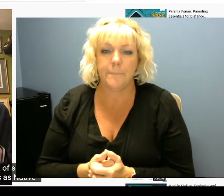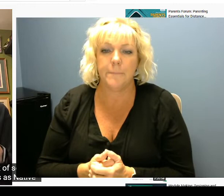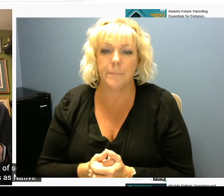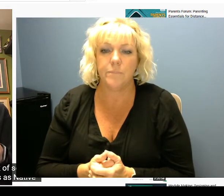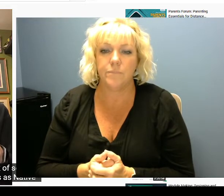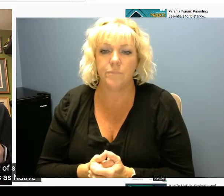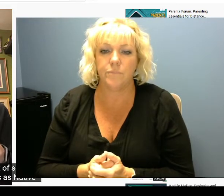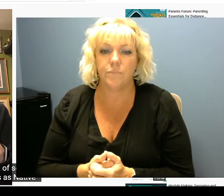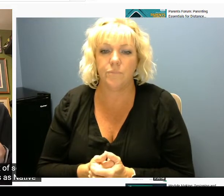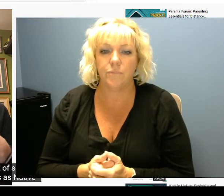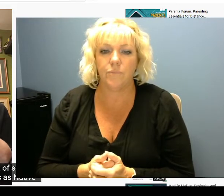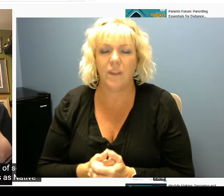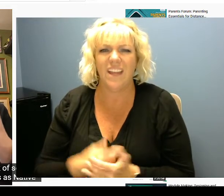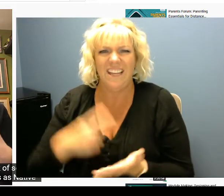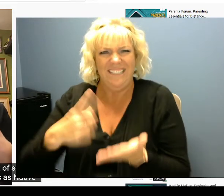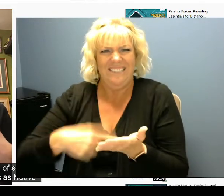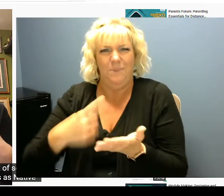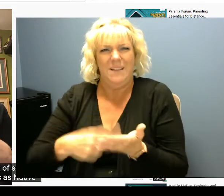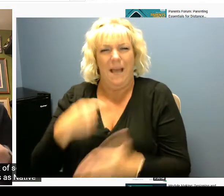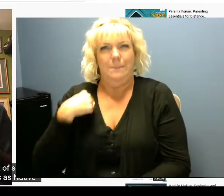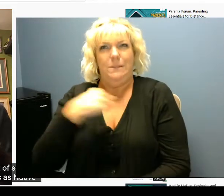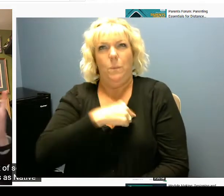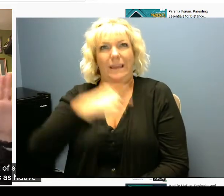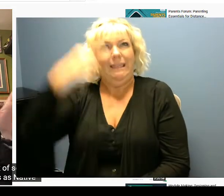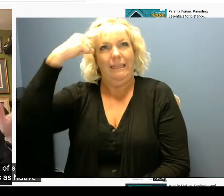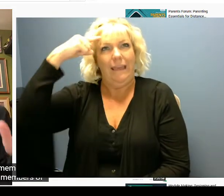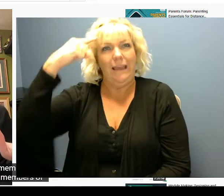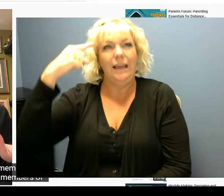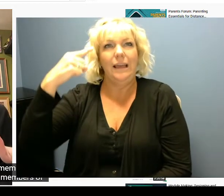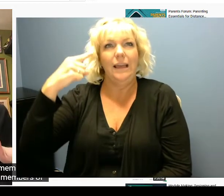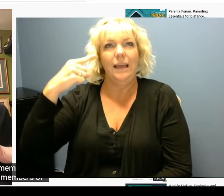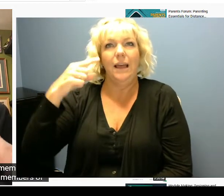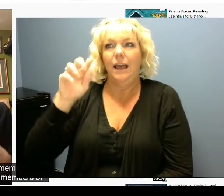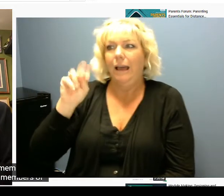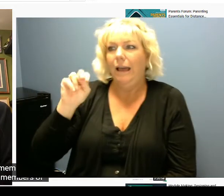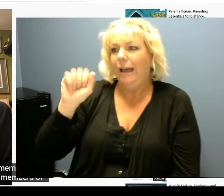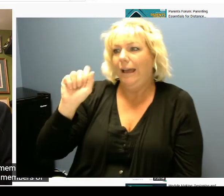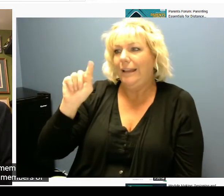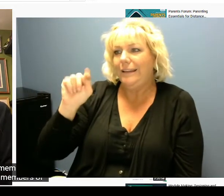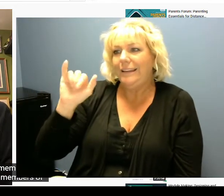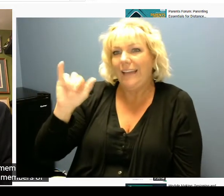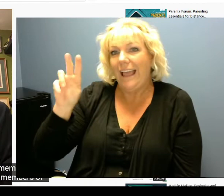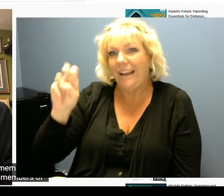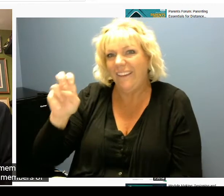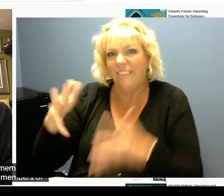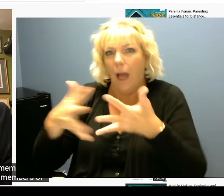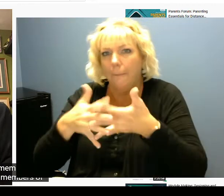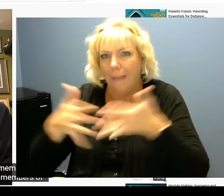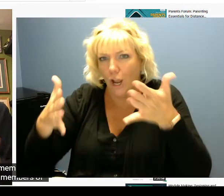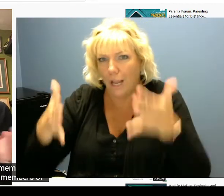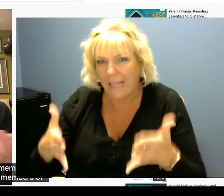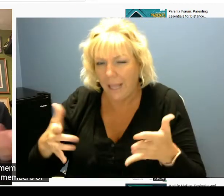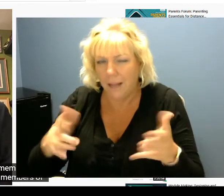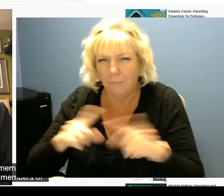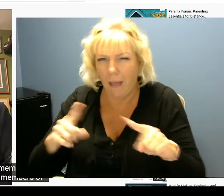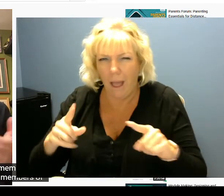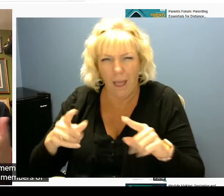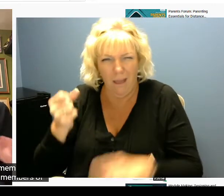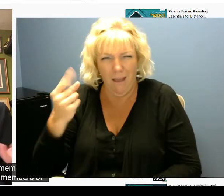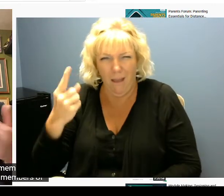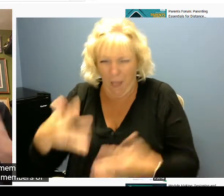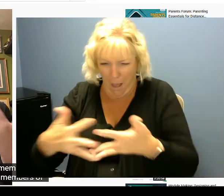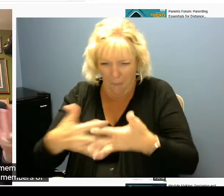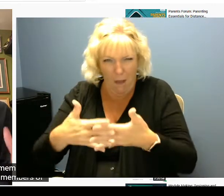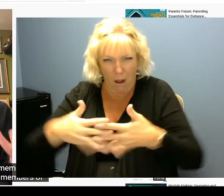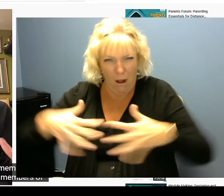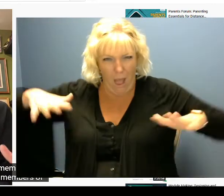we sometimes tend to think of Native Americans as Native Americans, they see themselves as they don't